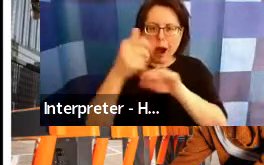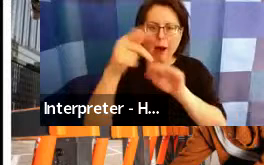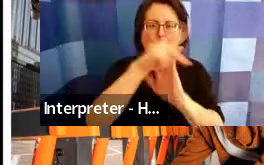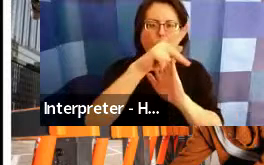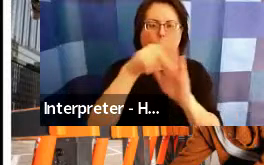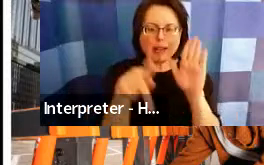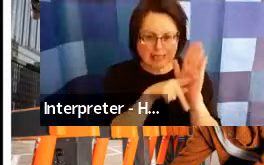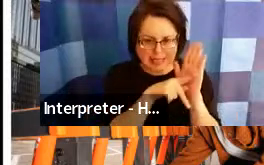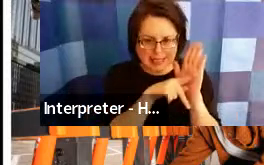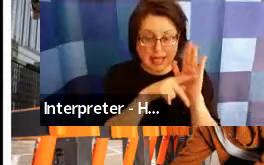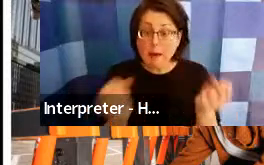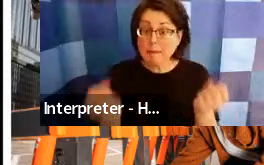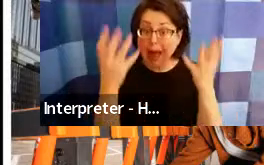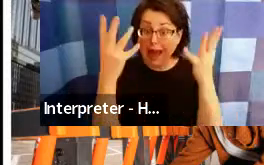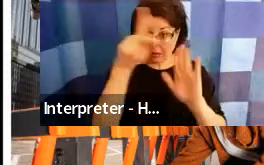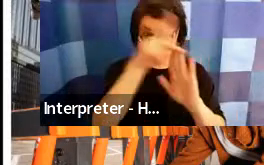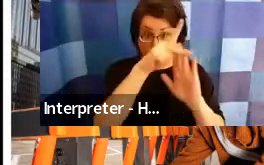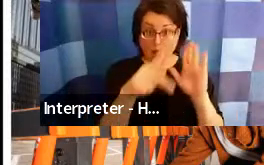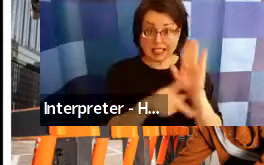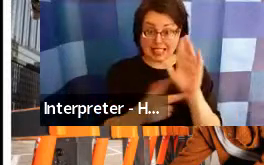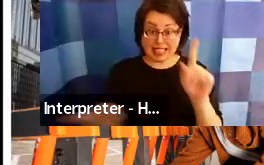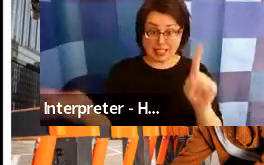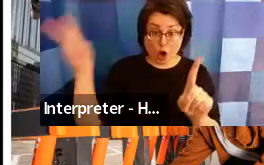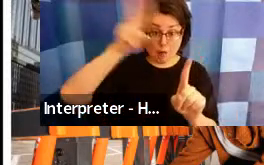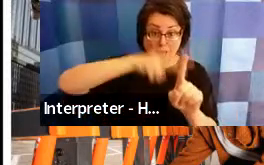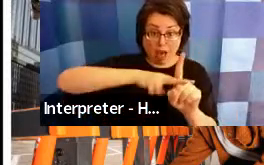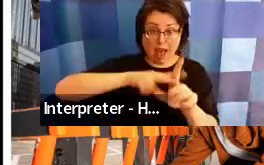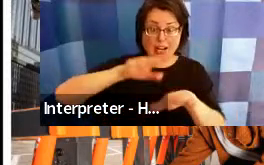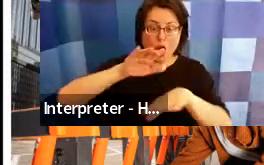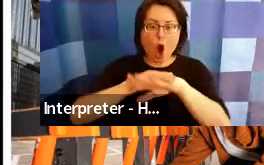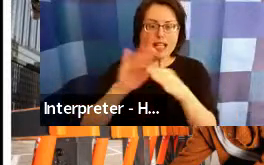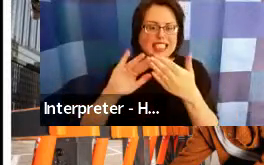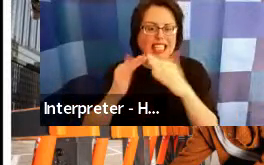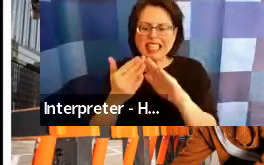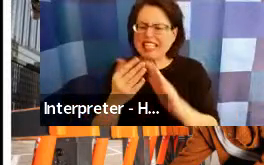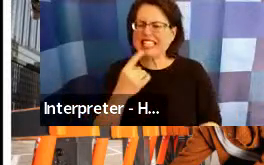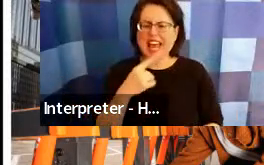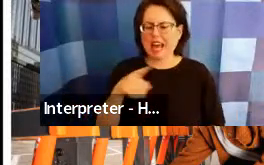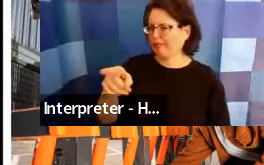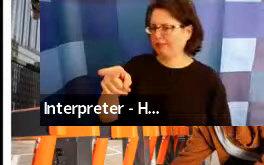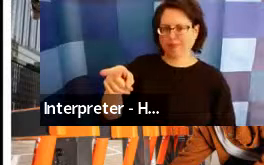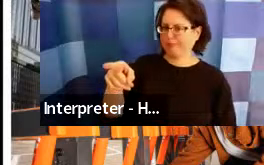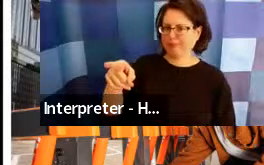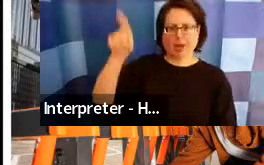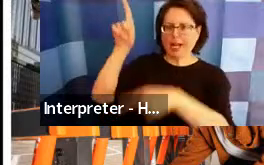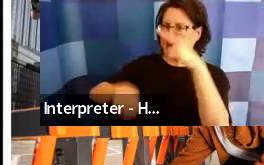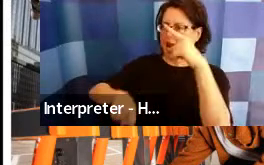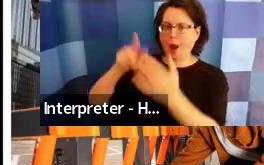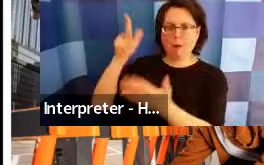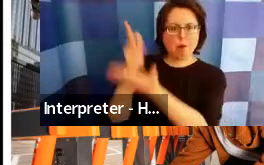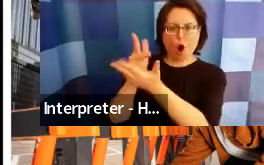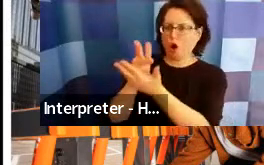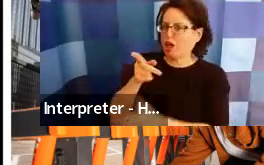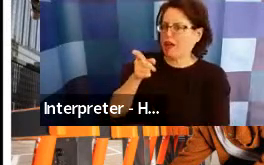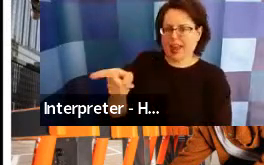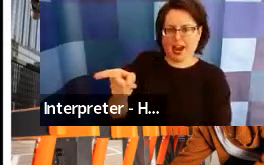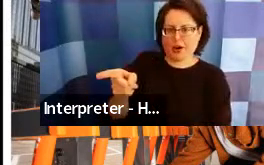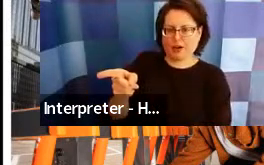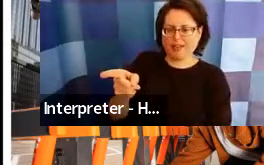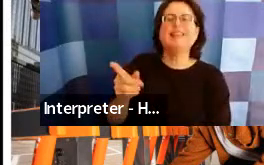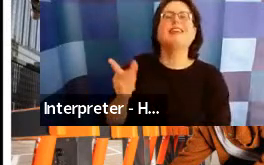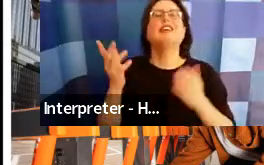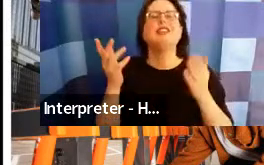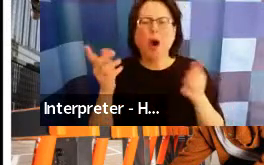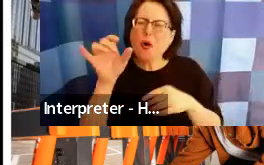those are applied throughout the city to enforce no park zones, which we can do with larger general areas.